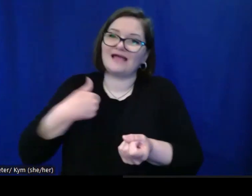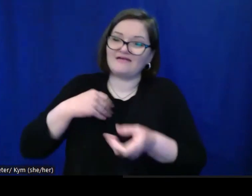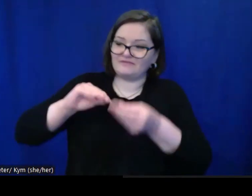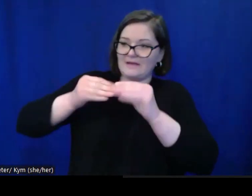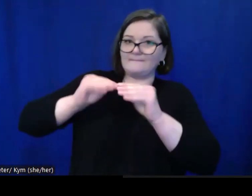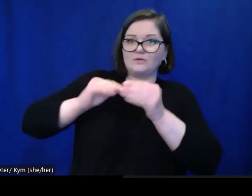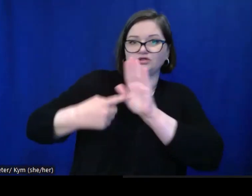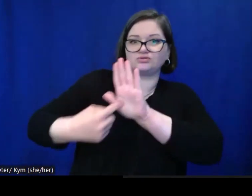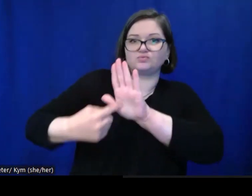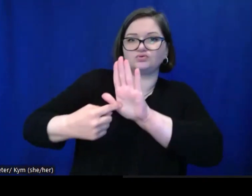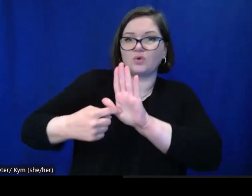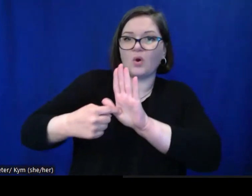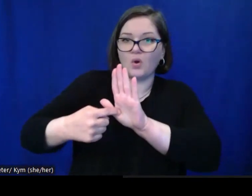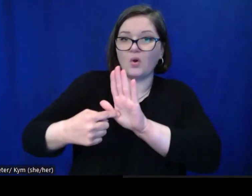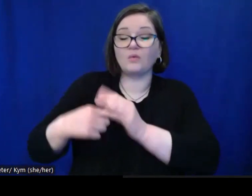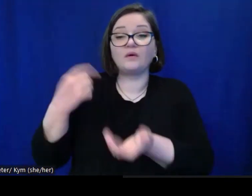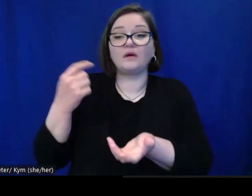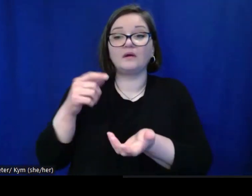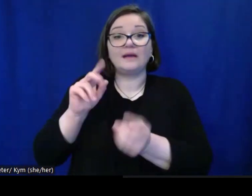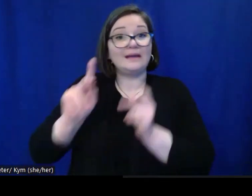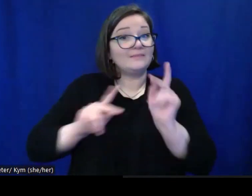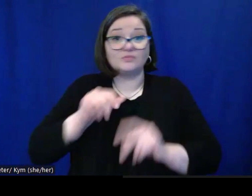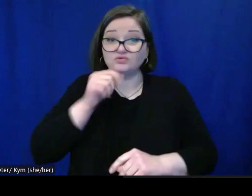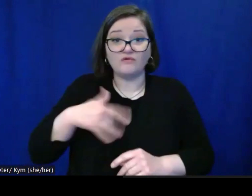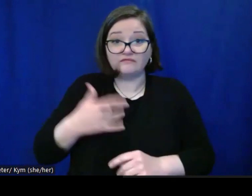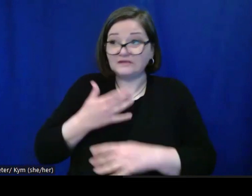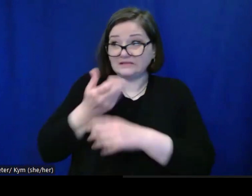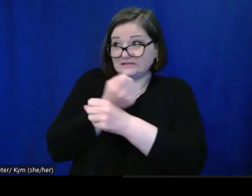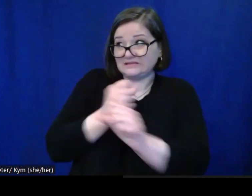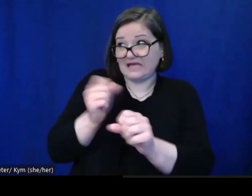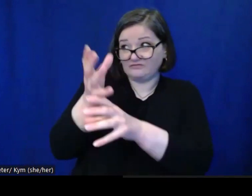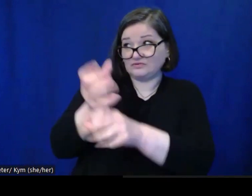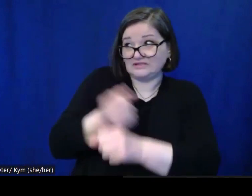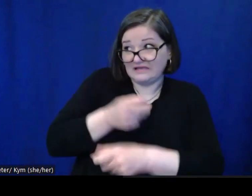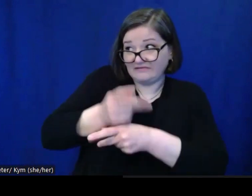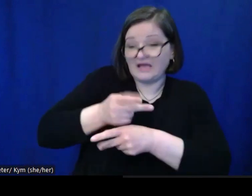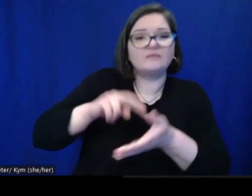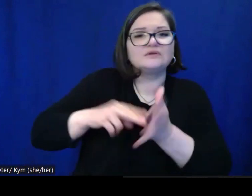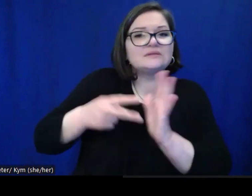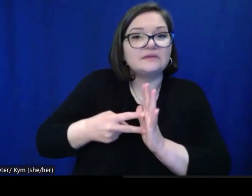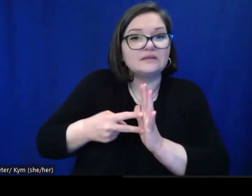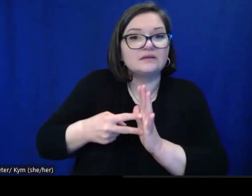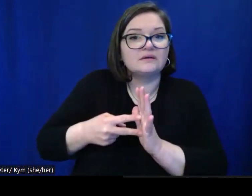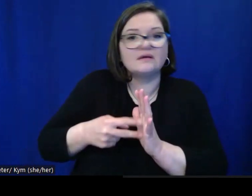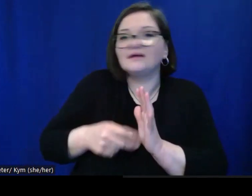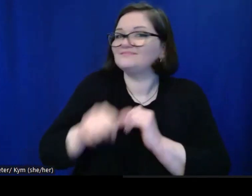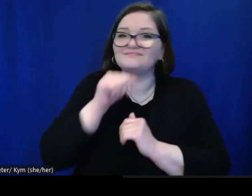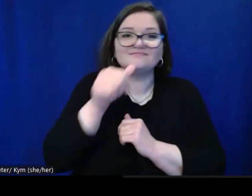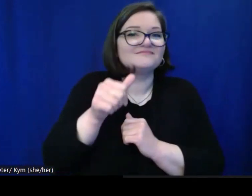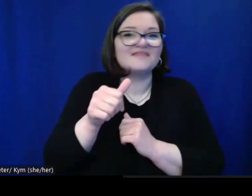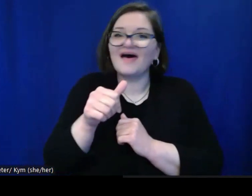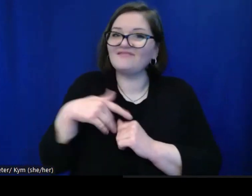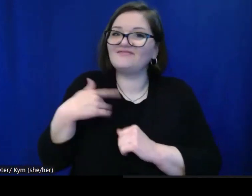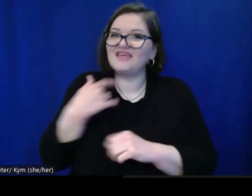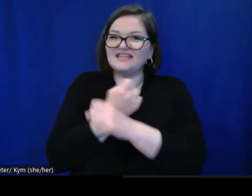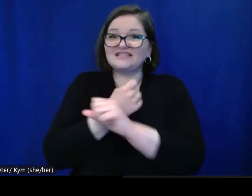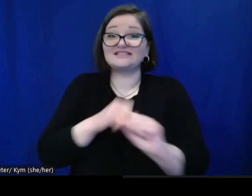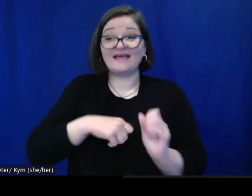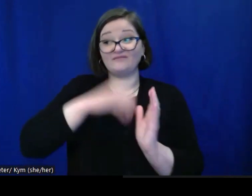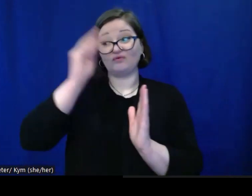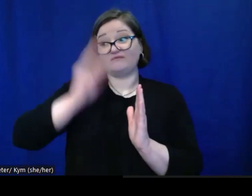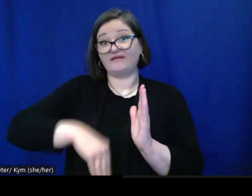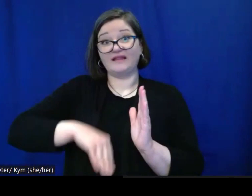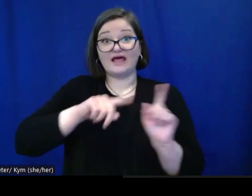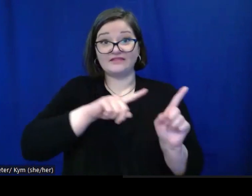if folks do not feel safe to receive care, they are also not going to feel safe to fill out a survey